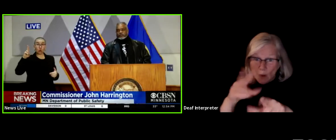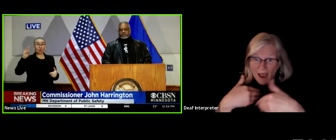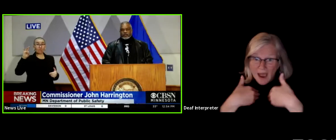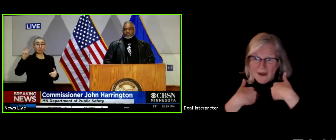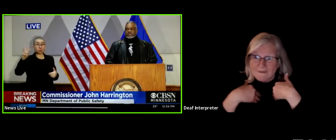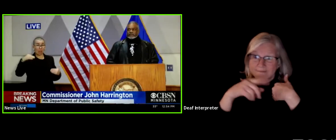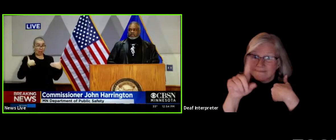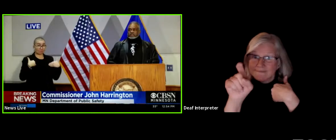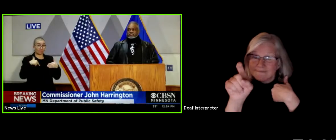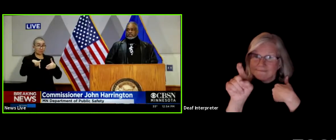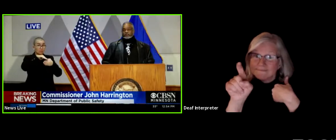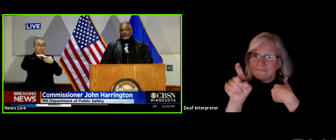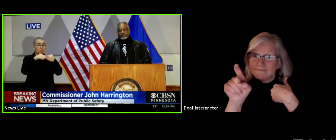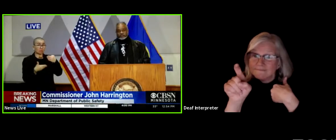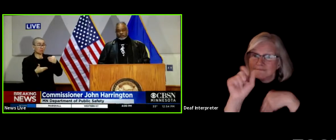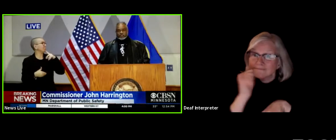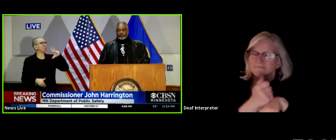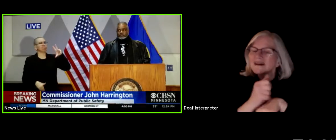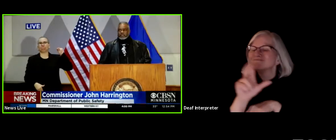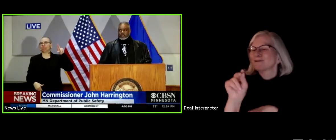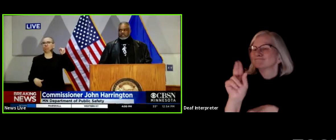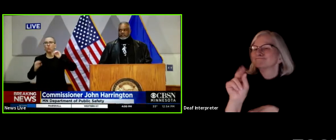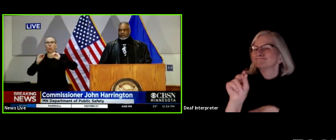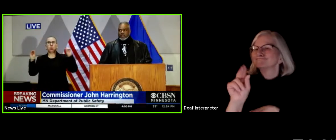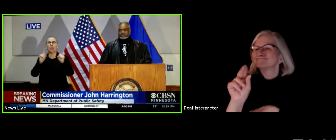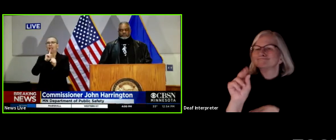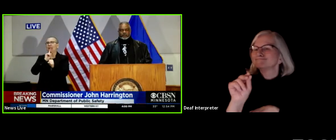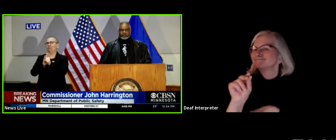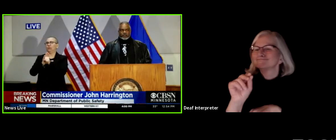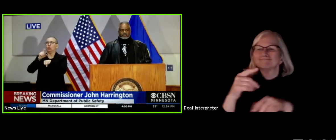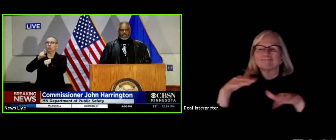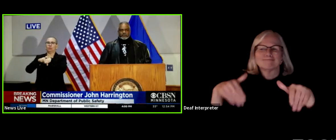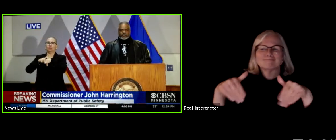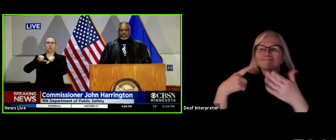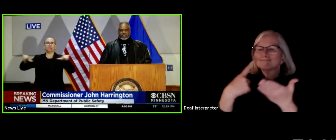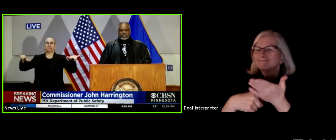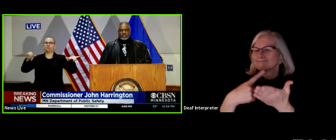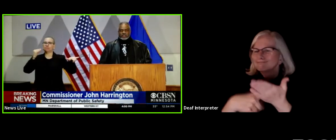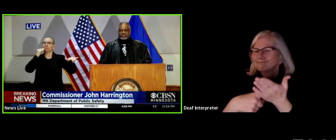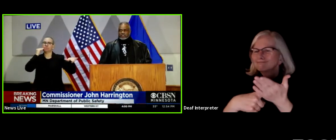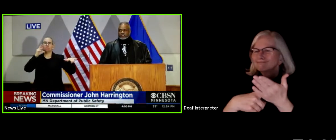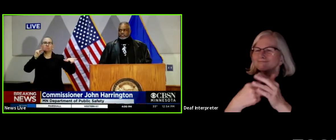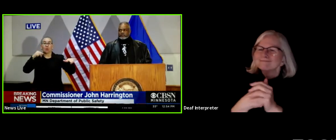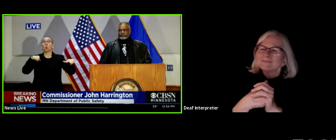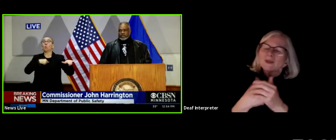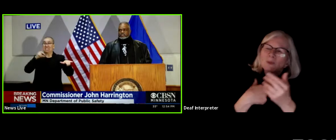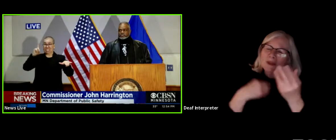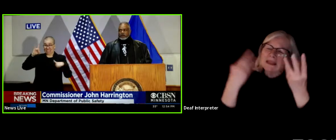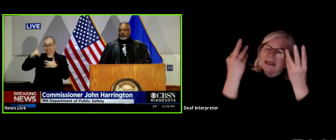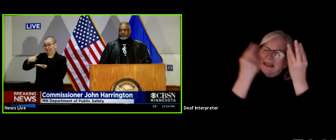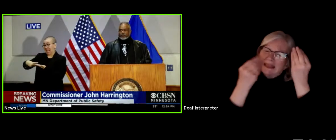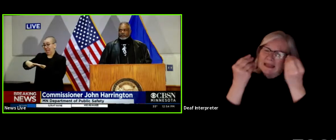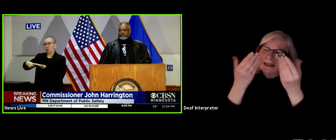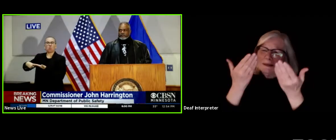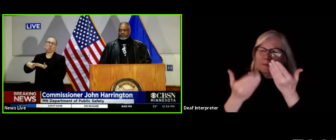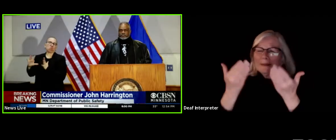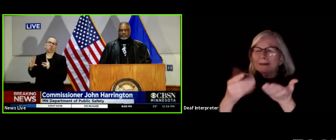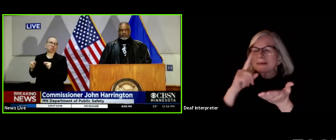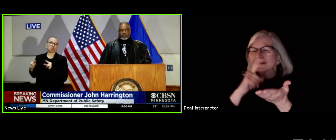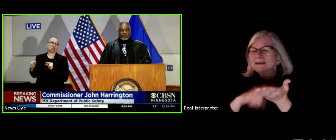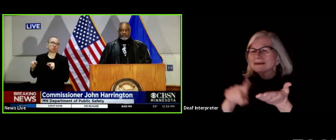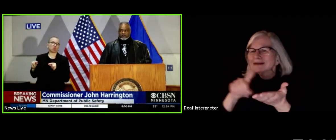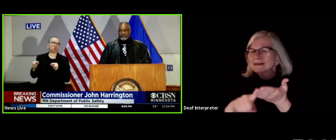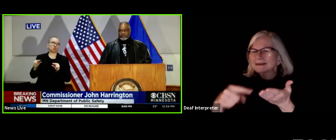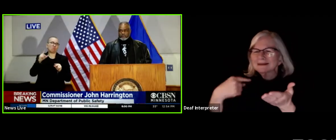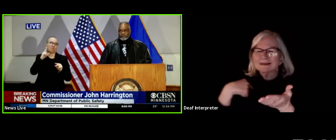No, there has not been any discussion. We have certainly looked at that in the past, but there has not been a discussion based on the current information